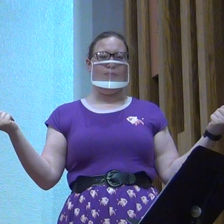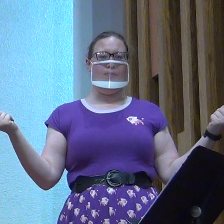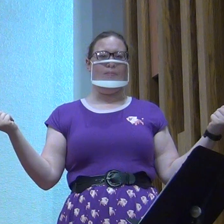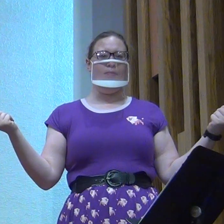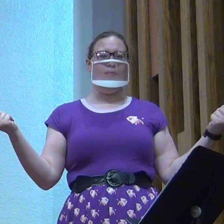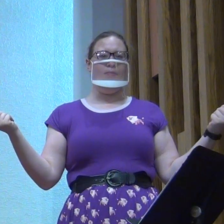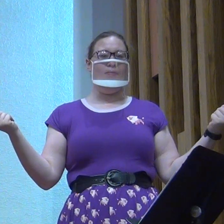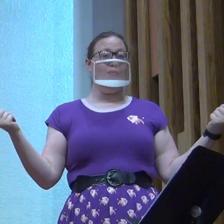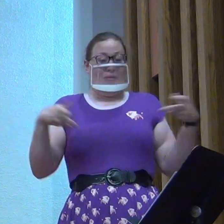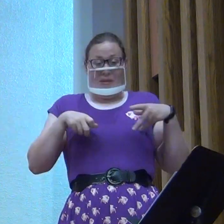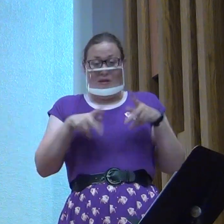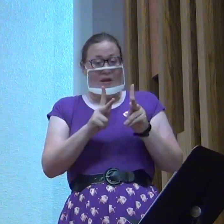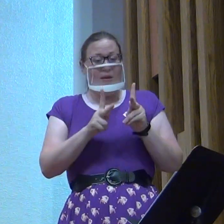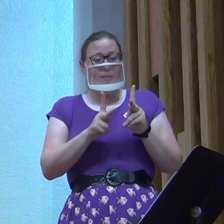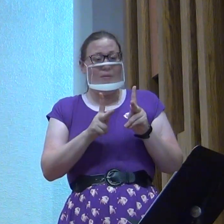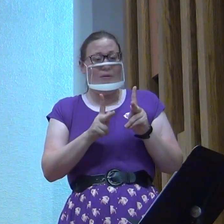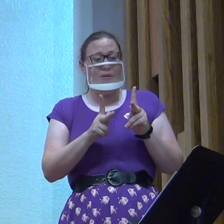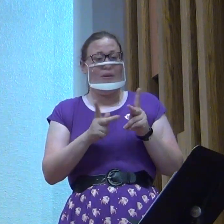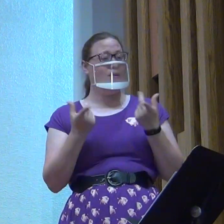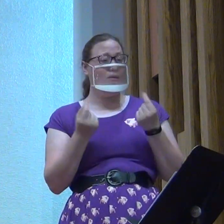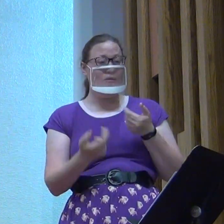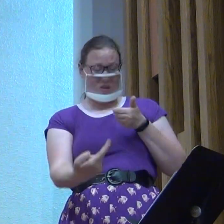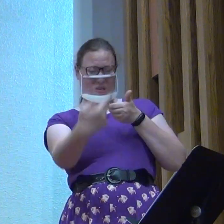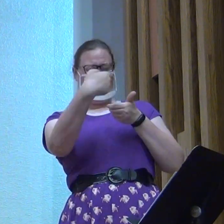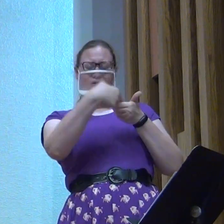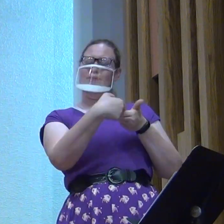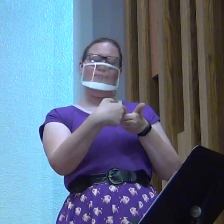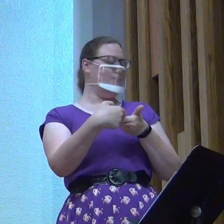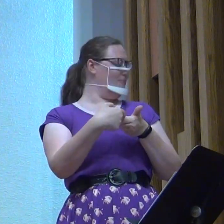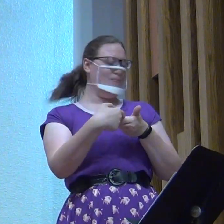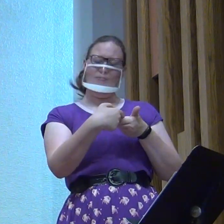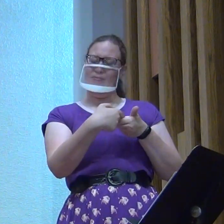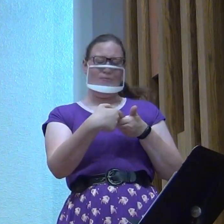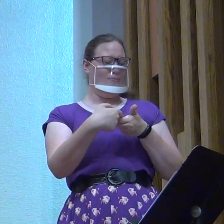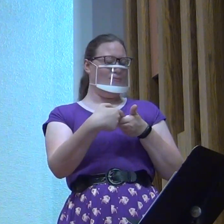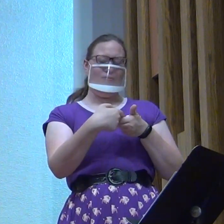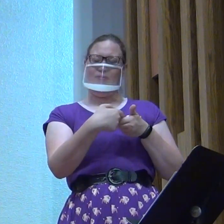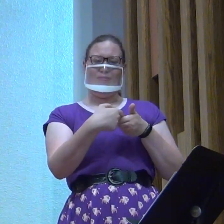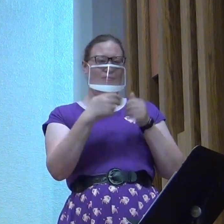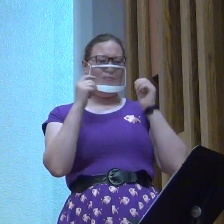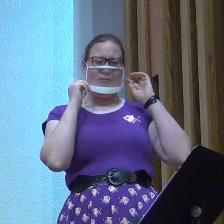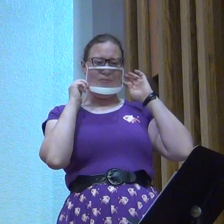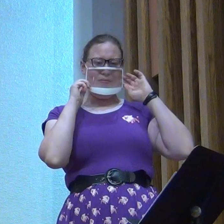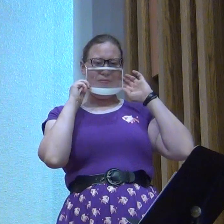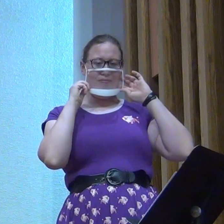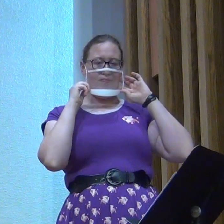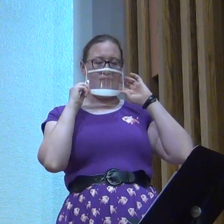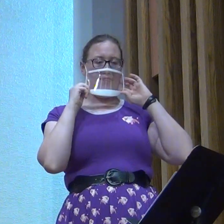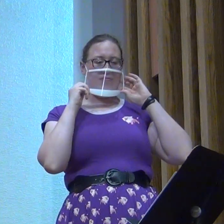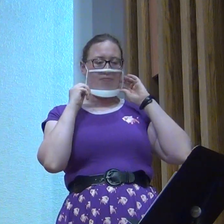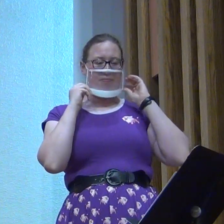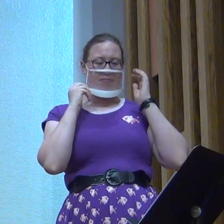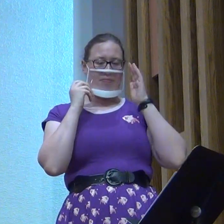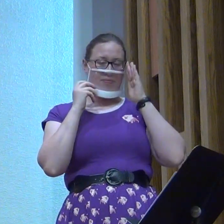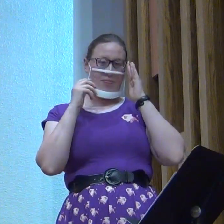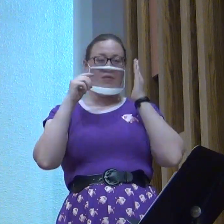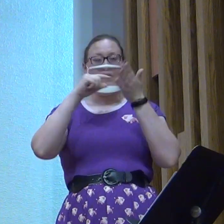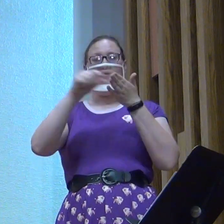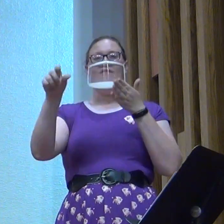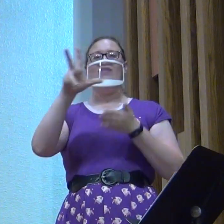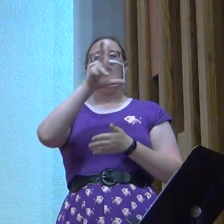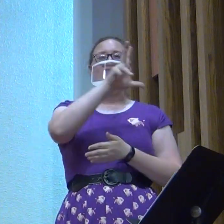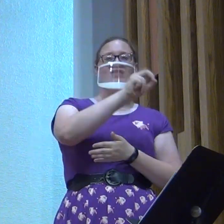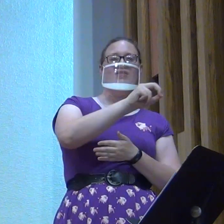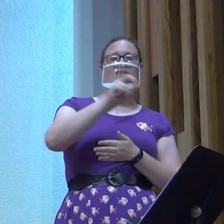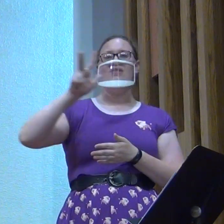There will be no more opportunities to join the kingdom when it becomes obvious. Look at verses 30